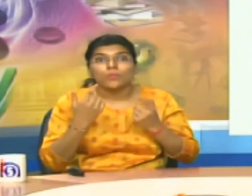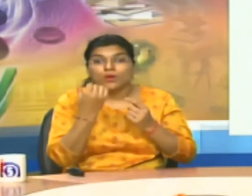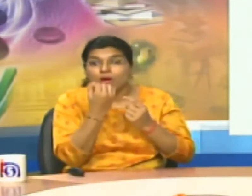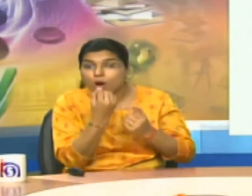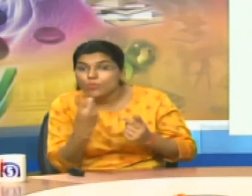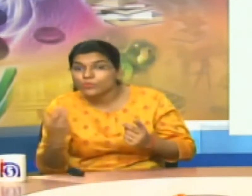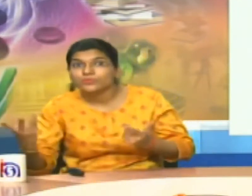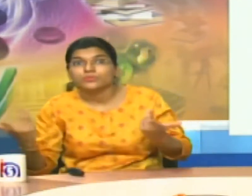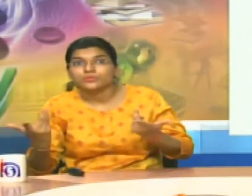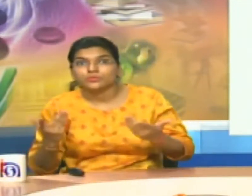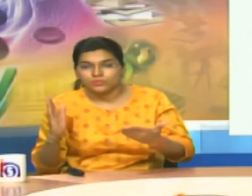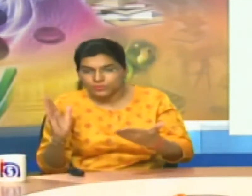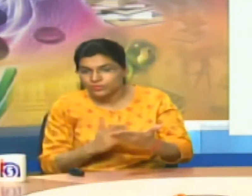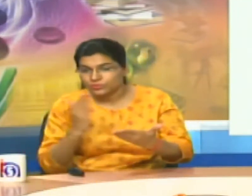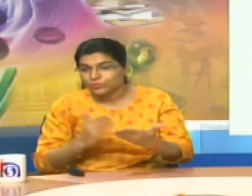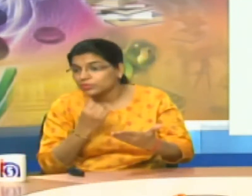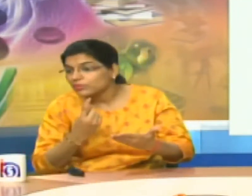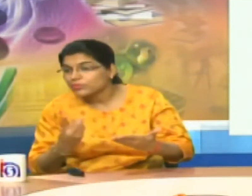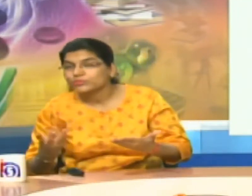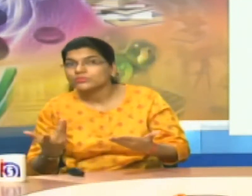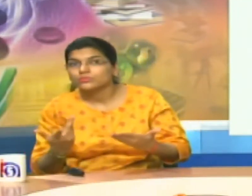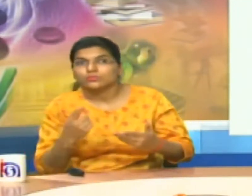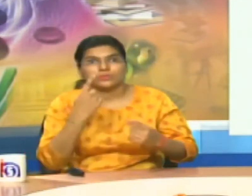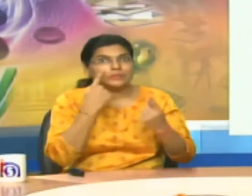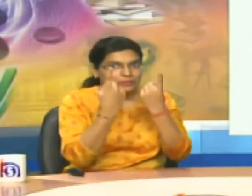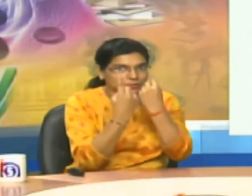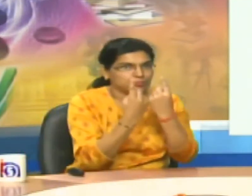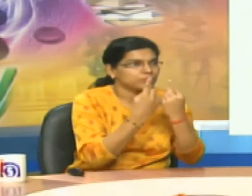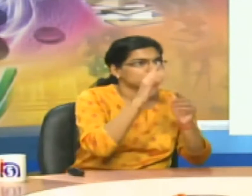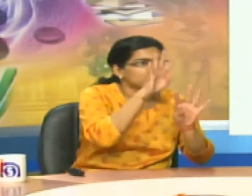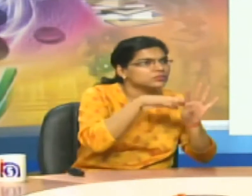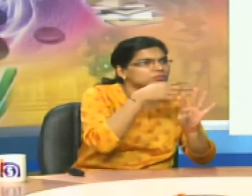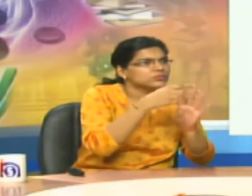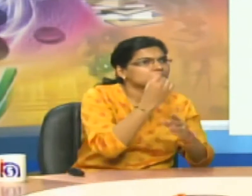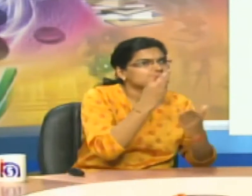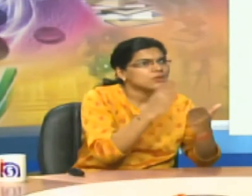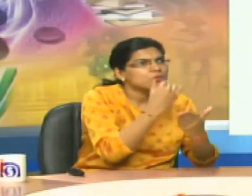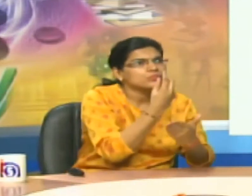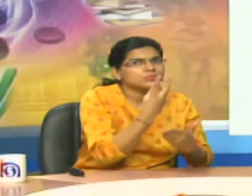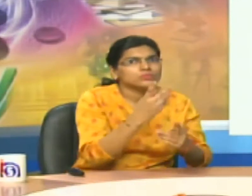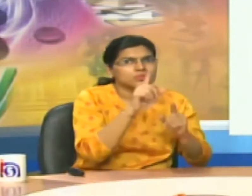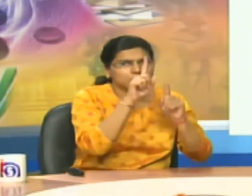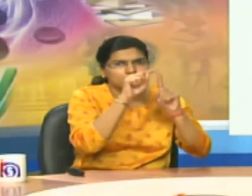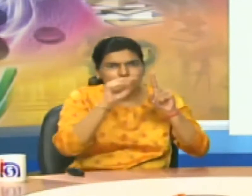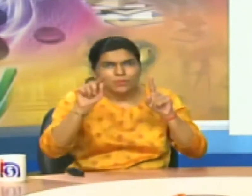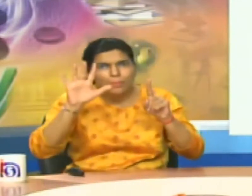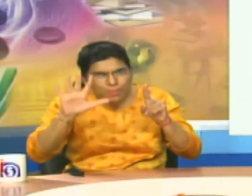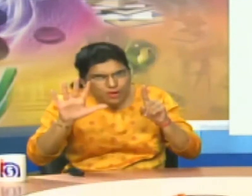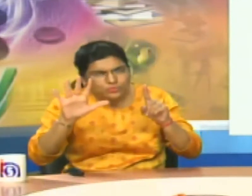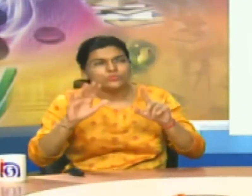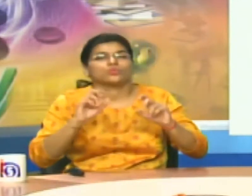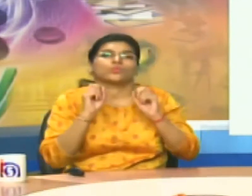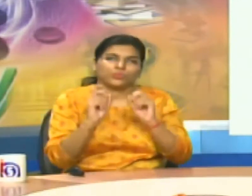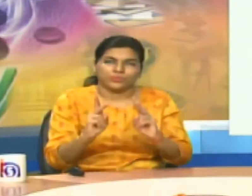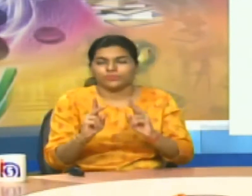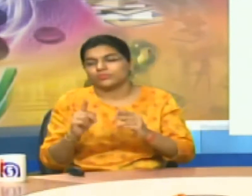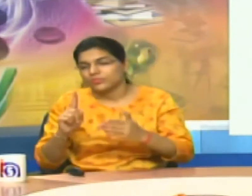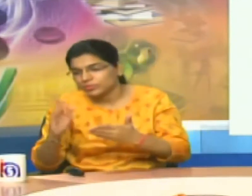taking so soon it is not a good idea. It is better we take a